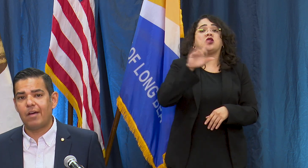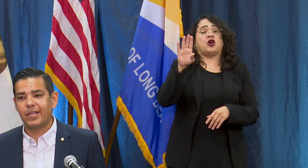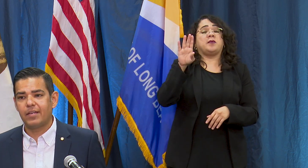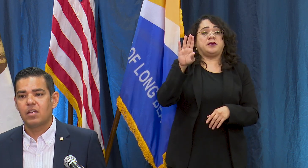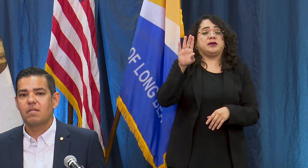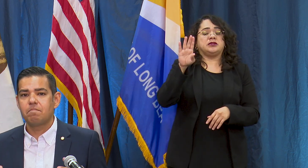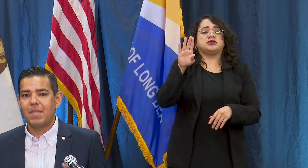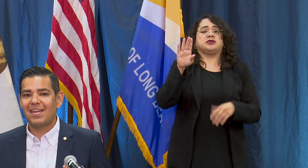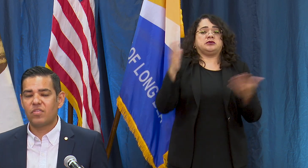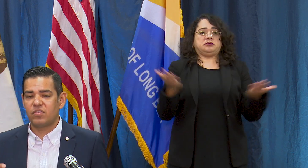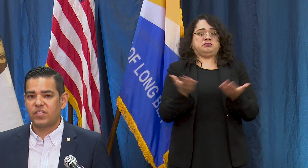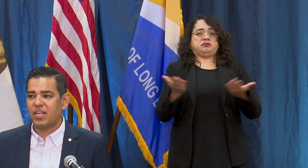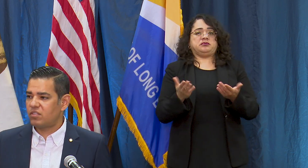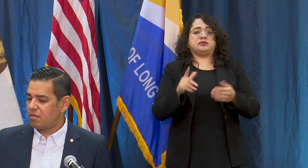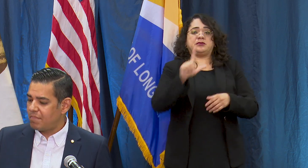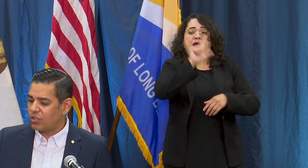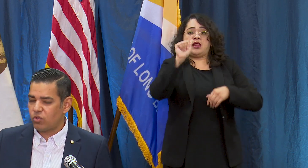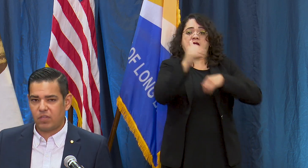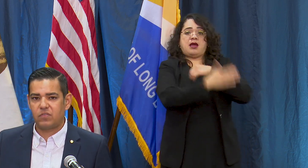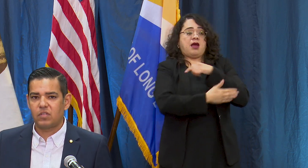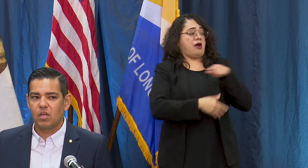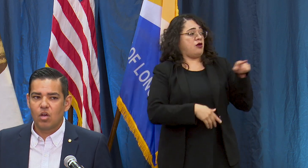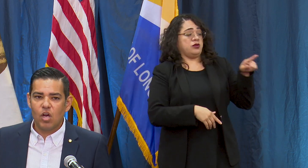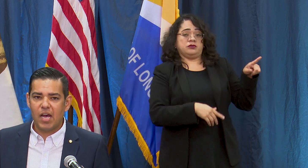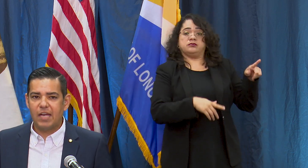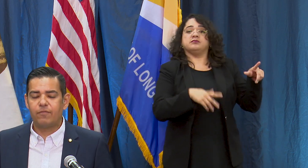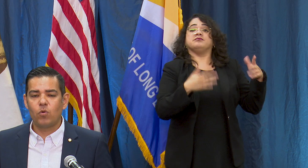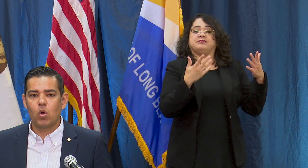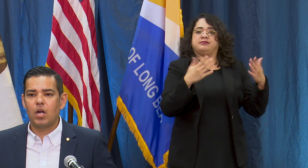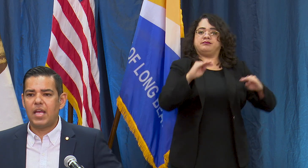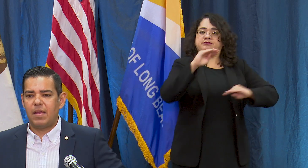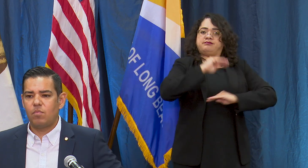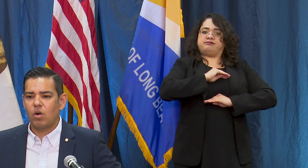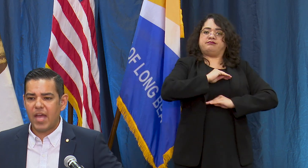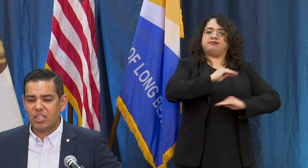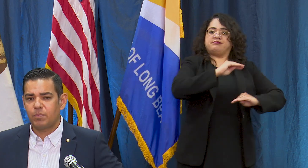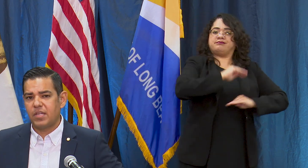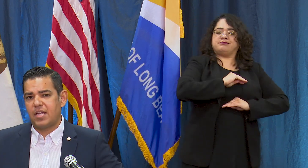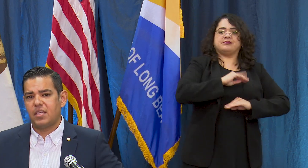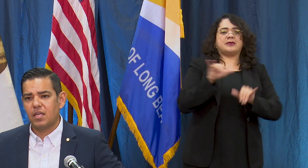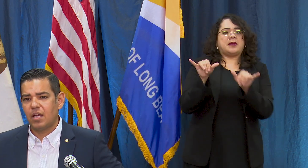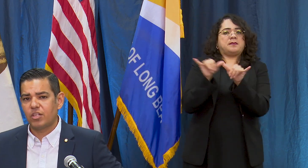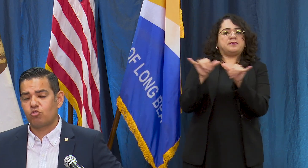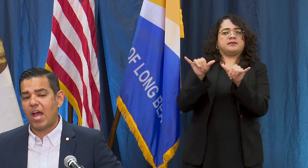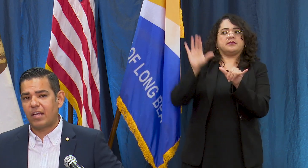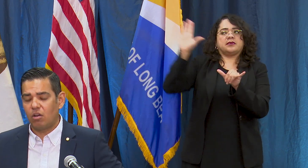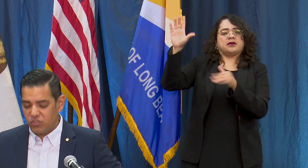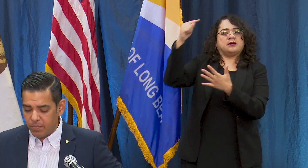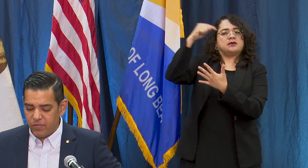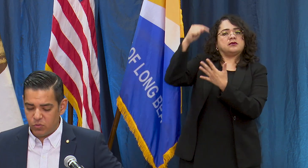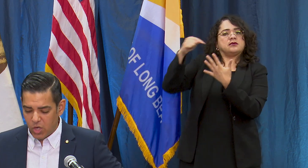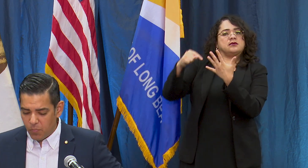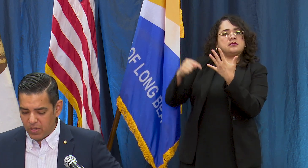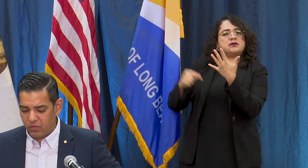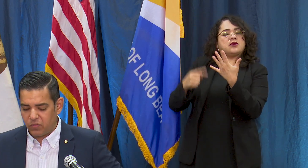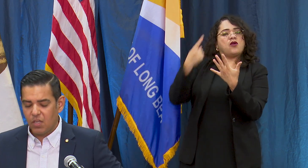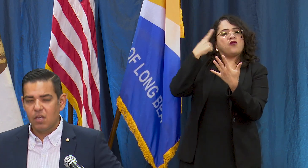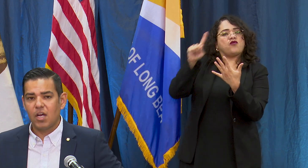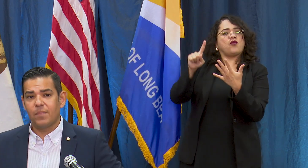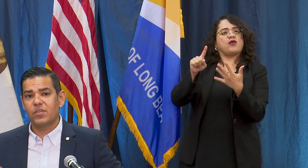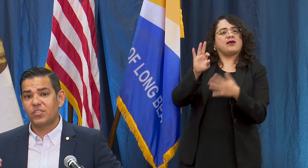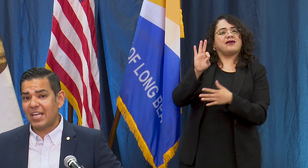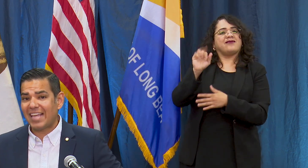LA County met the state's metrics for a more expedited track on some of these